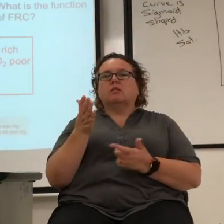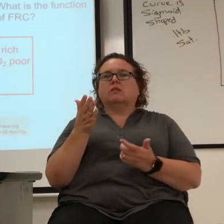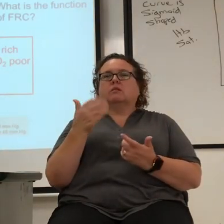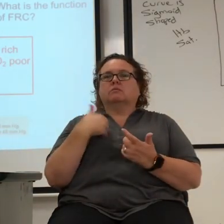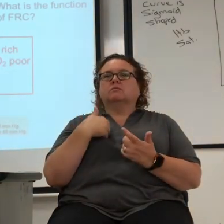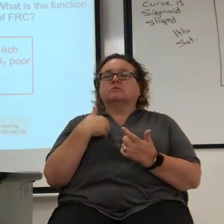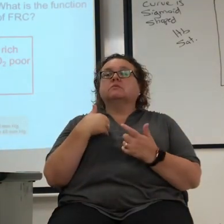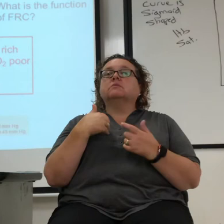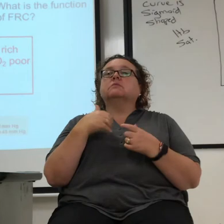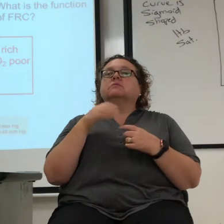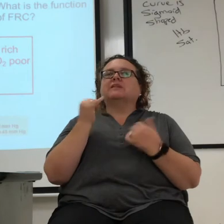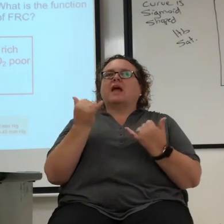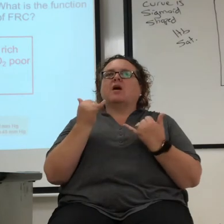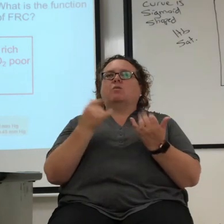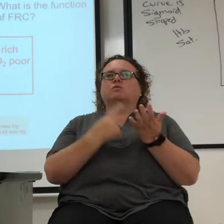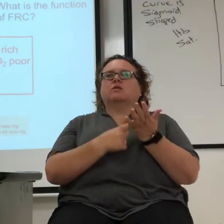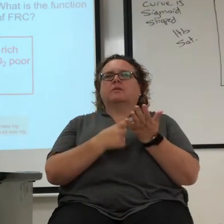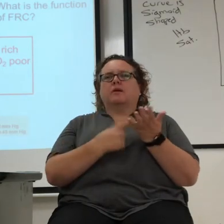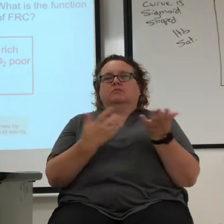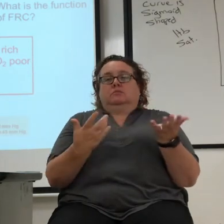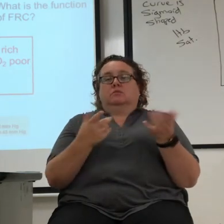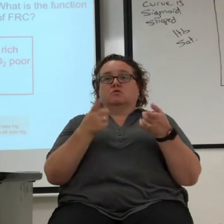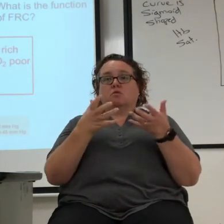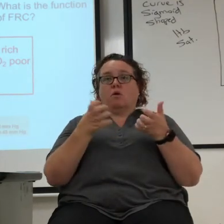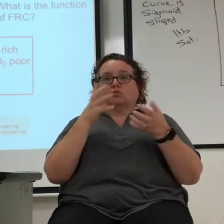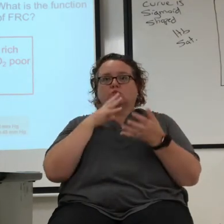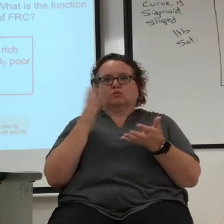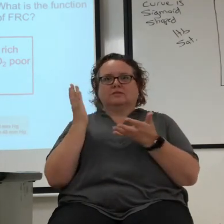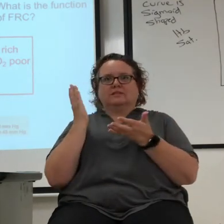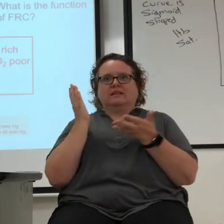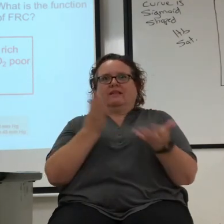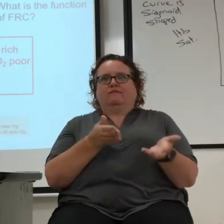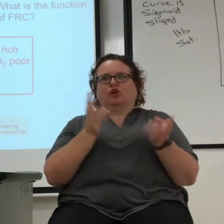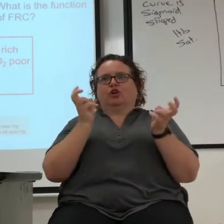that's, now we're talking about, you know, you want to deliver the goods.